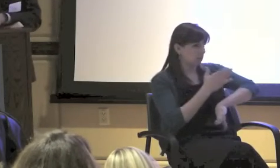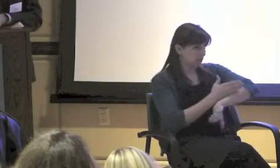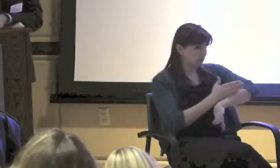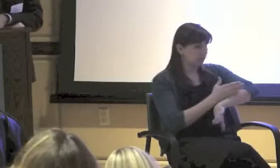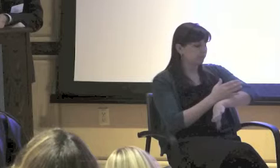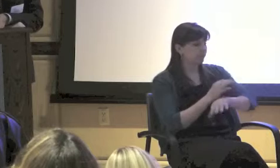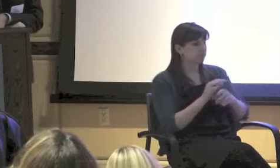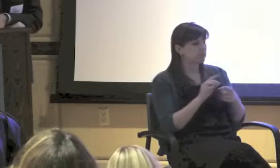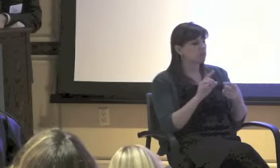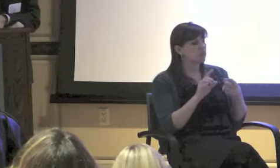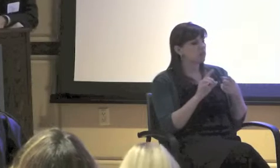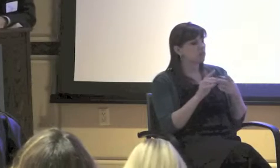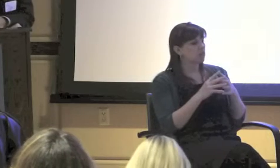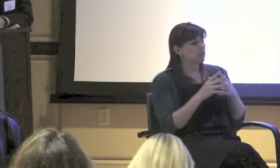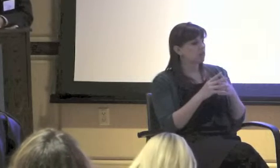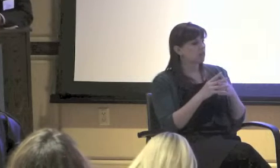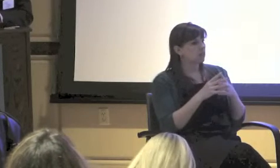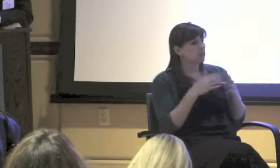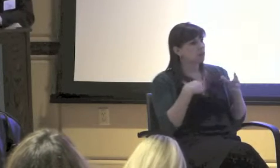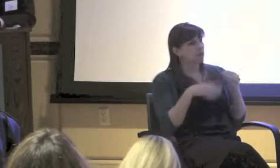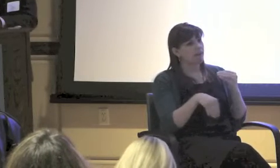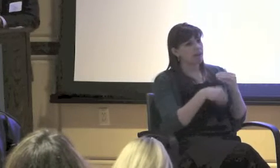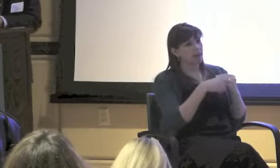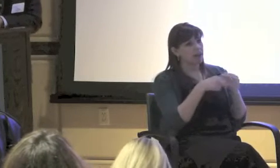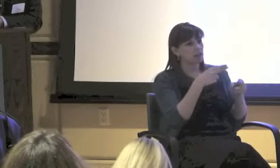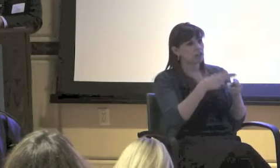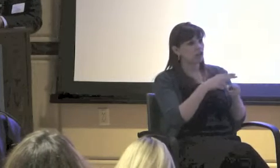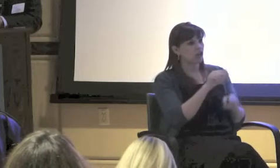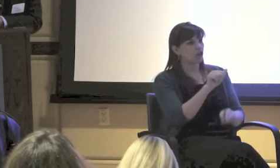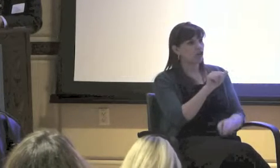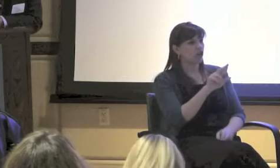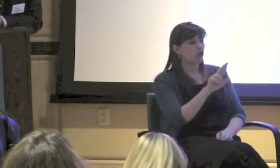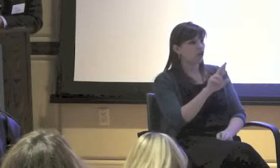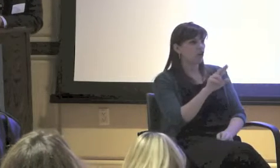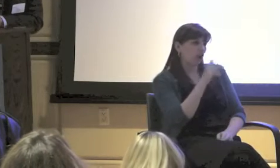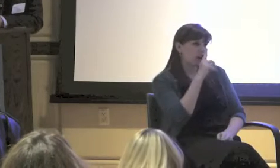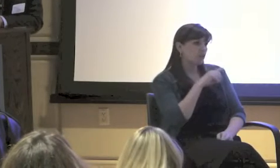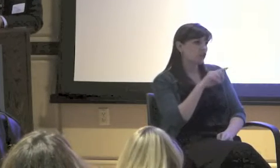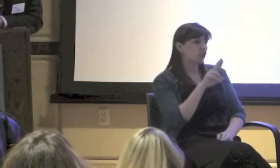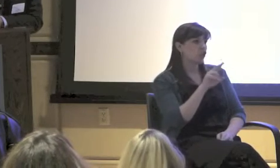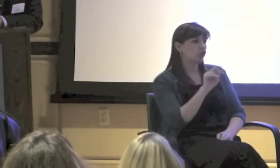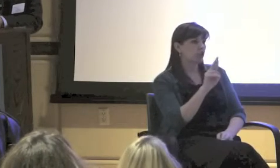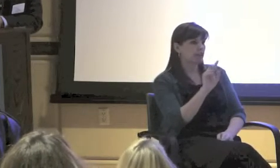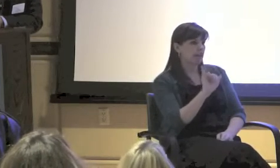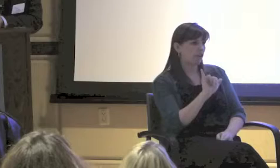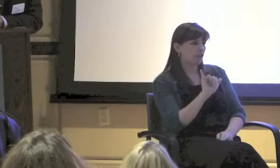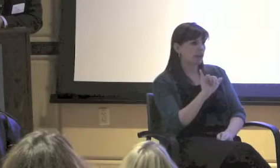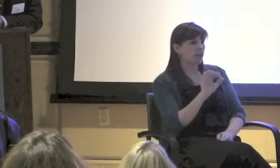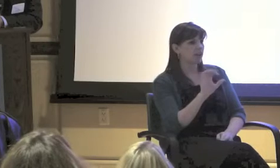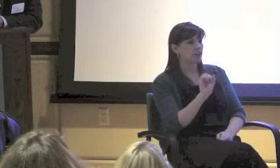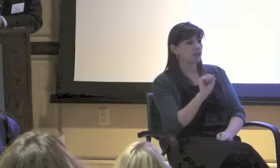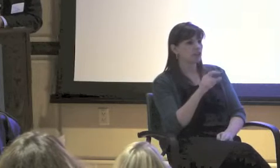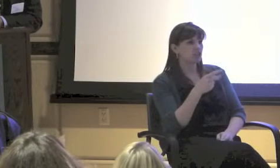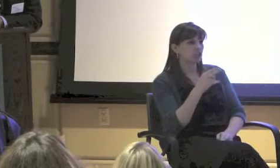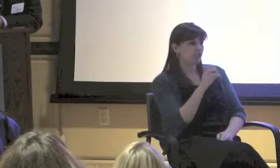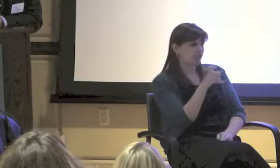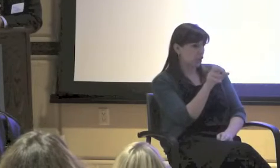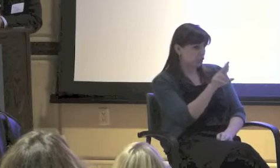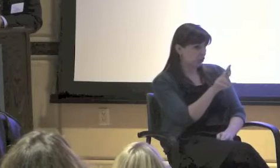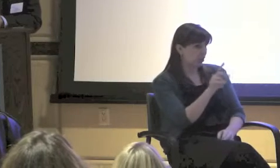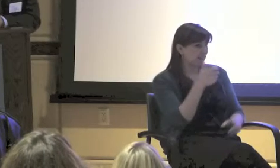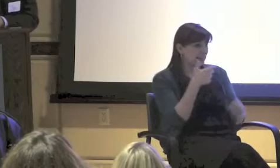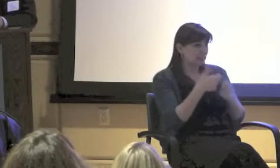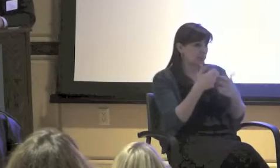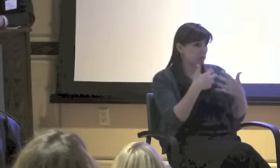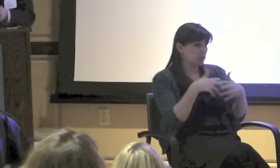outlet resistance is to put in a device called an artificial urinary sphincter. And so it's a mechanical